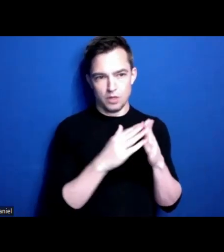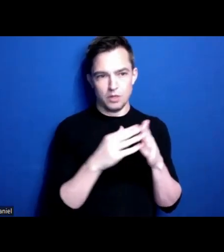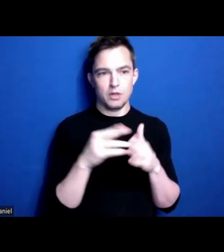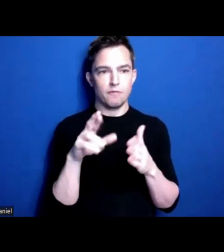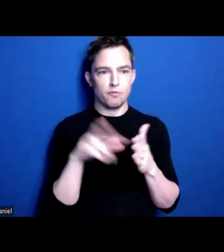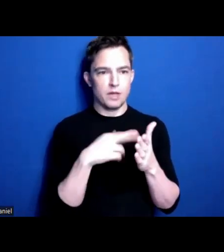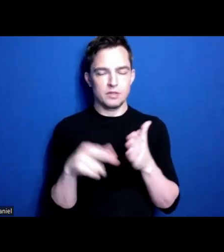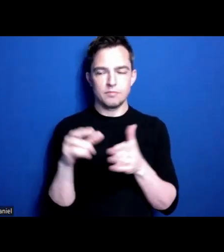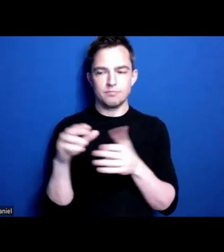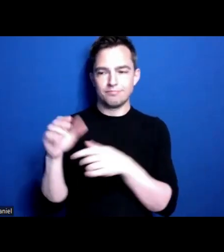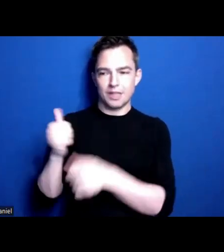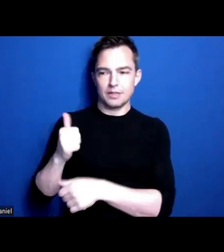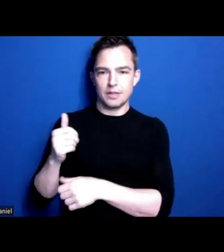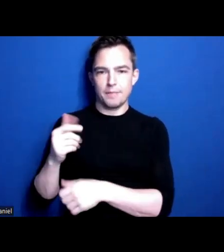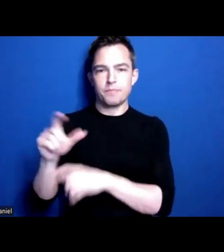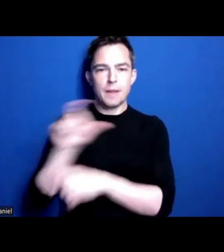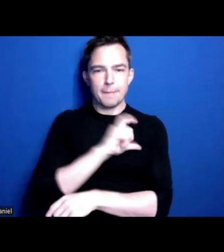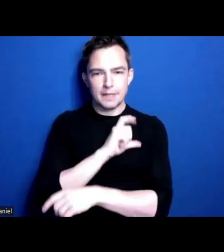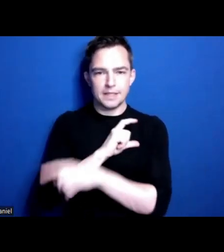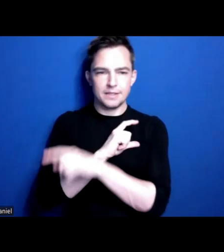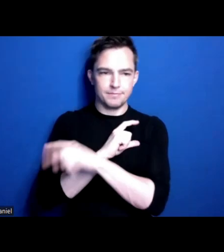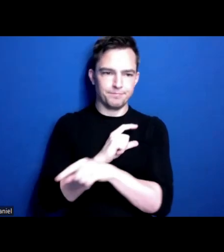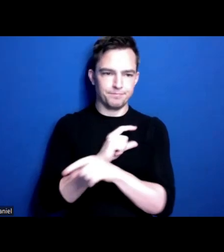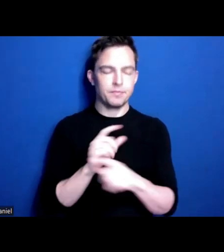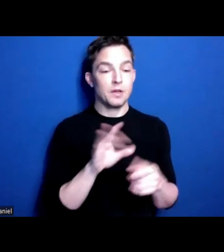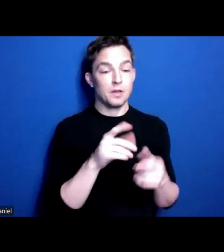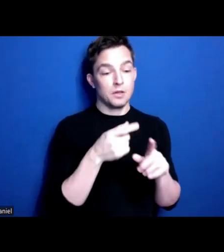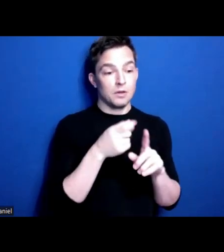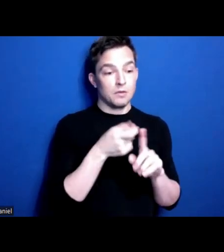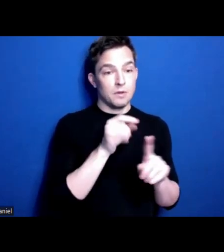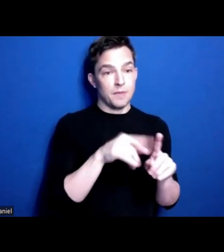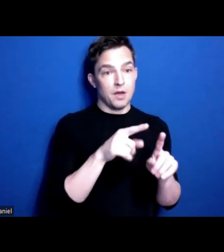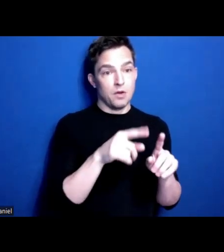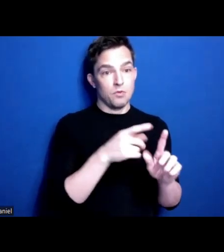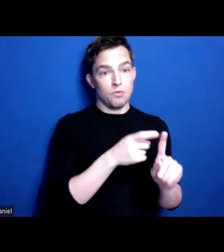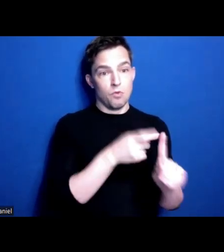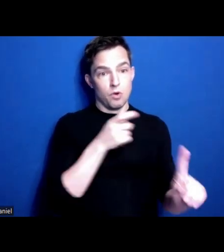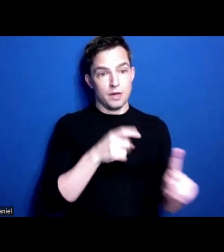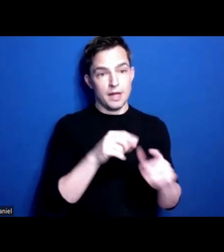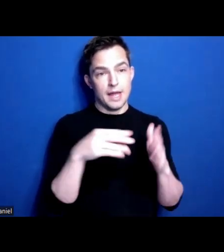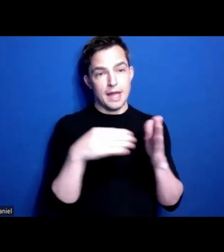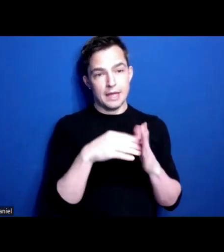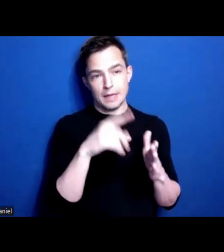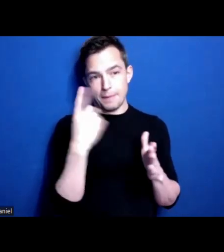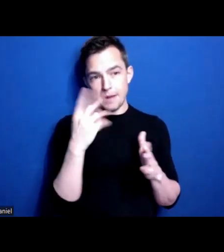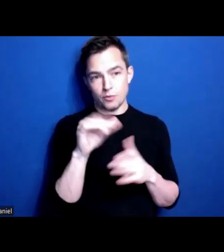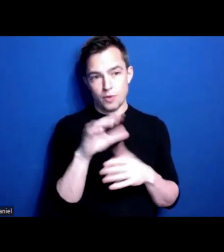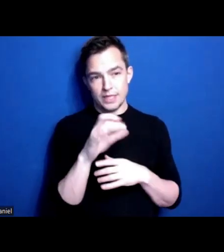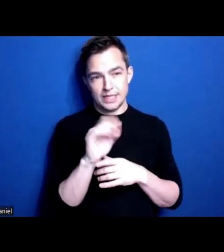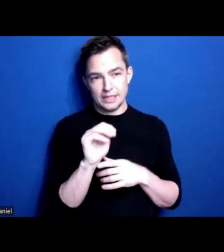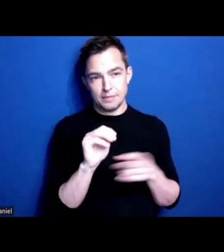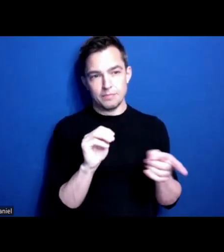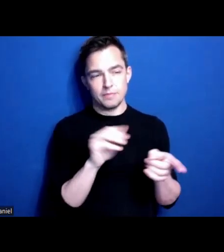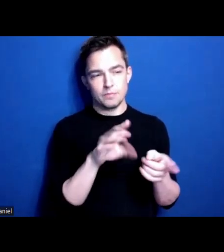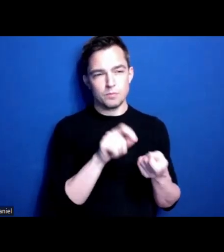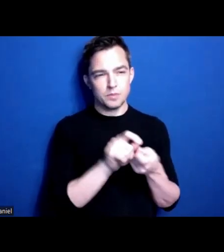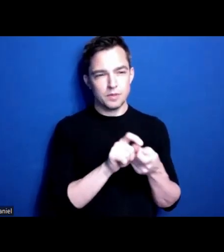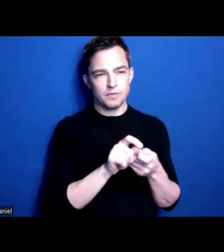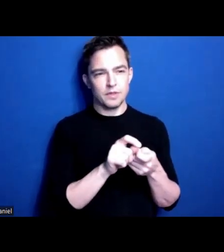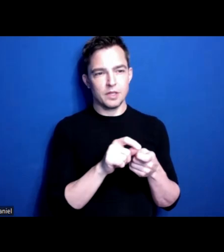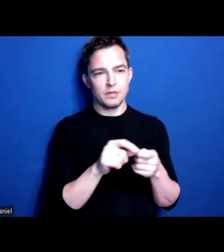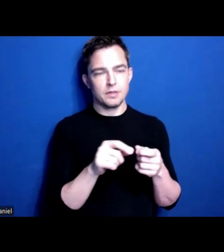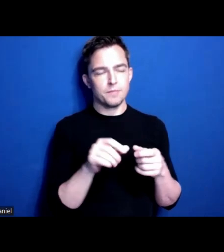police. From its origins, then, anti-Black racism was intended to specifically address structural